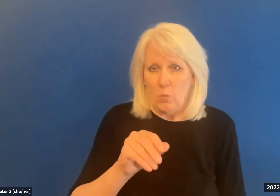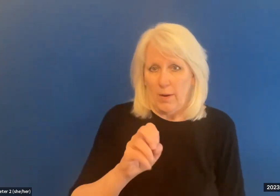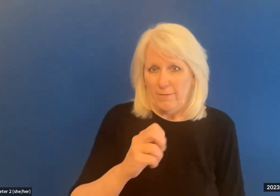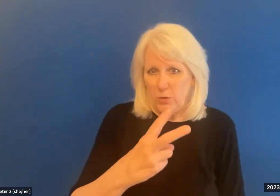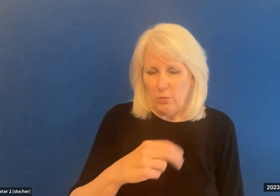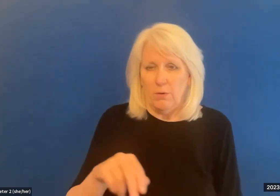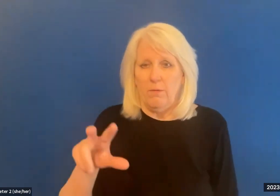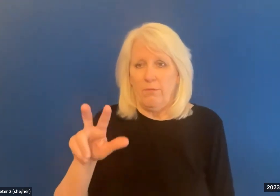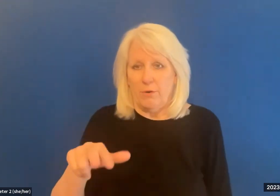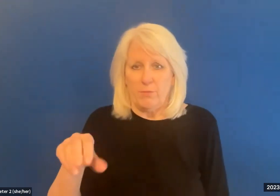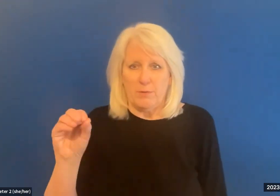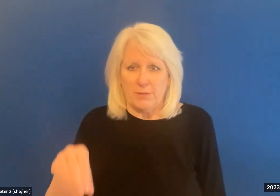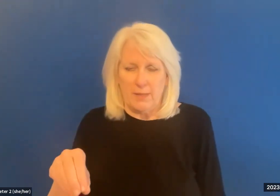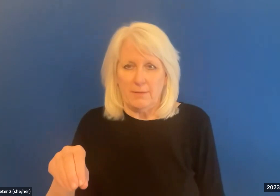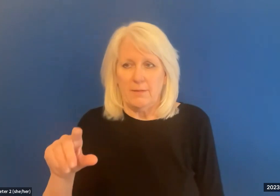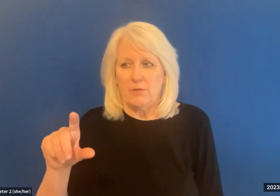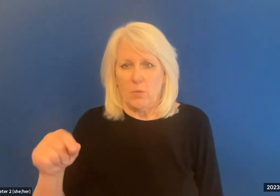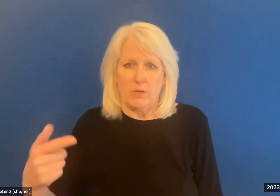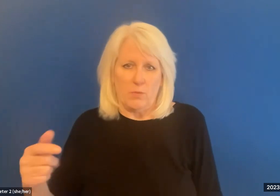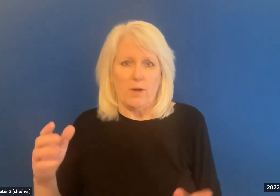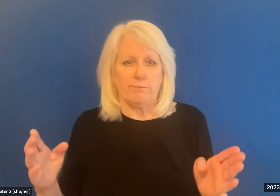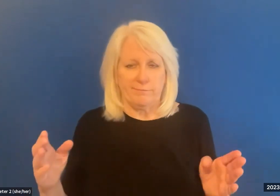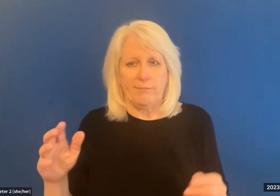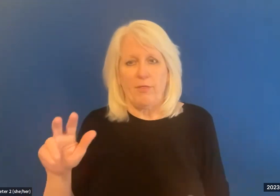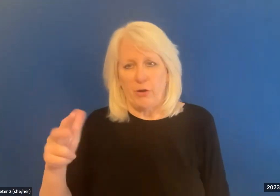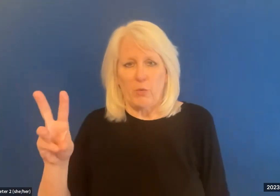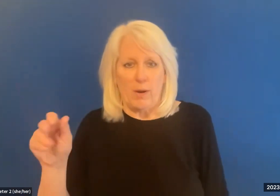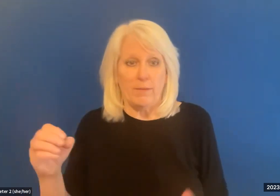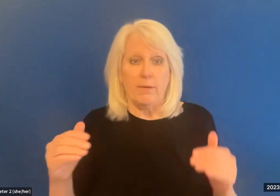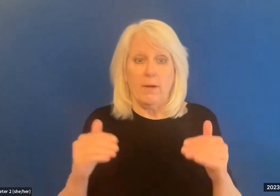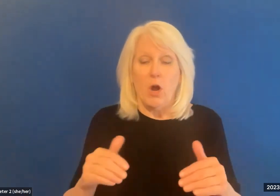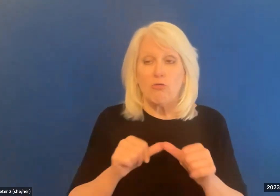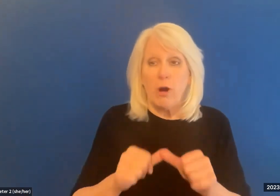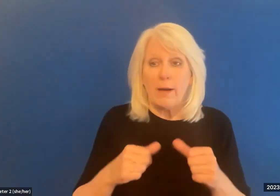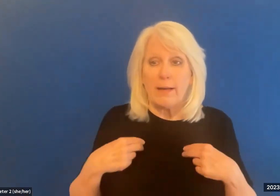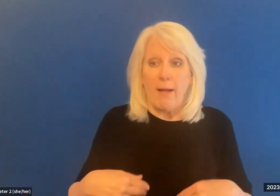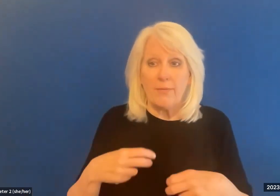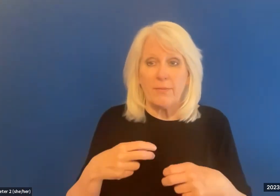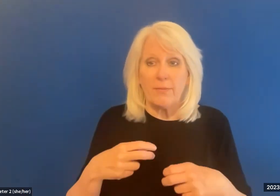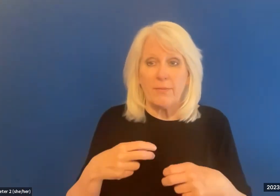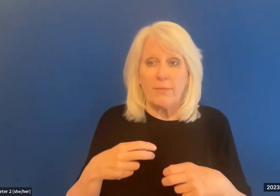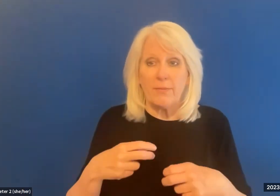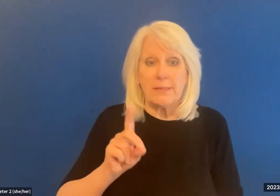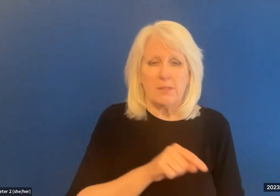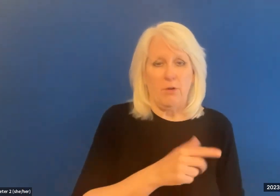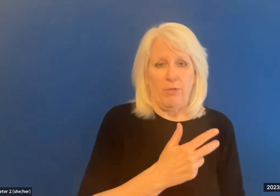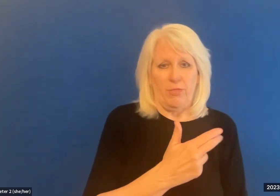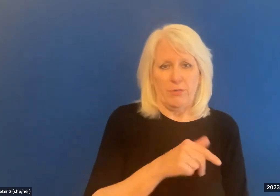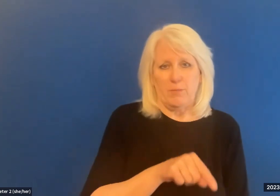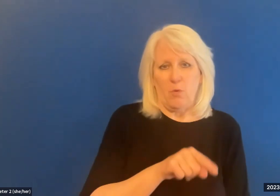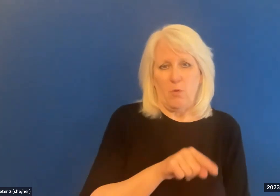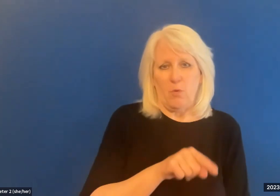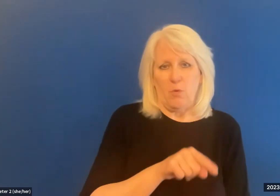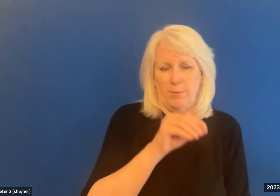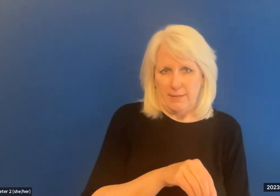2019, and 33% in 2021. And of the students who reported chronic health disabilities, they were 13.1% of the student